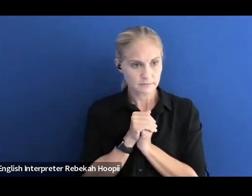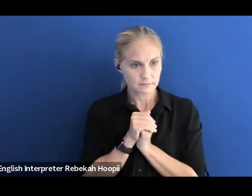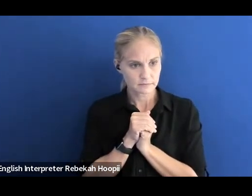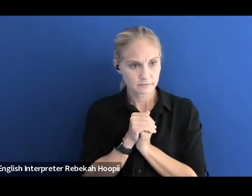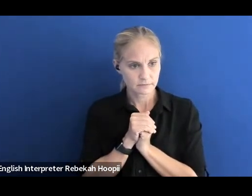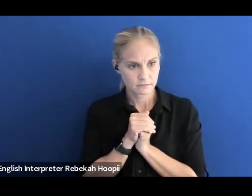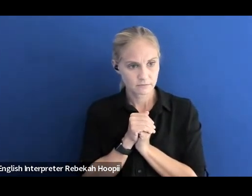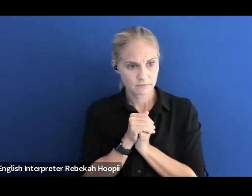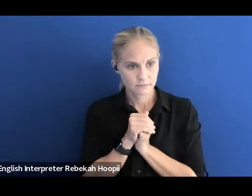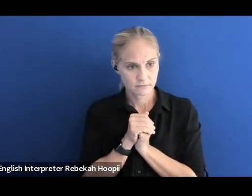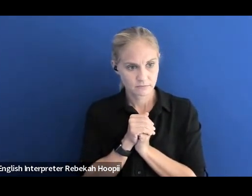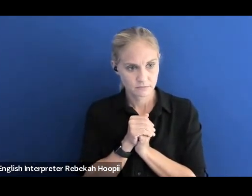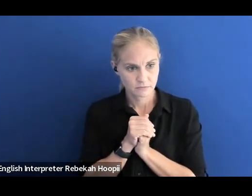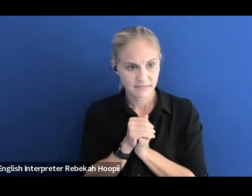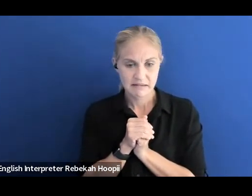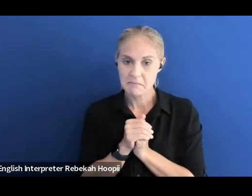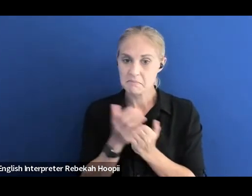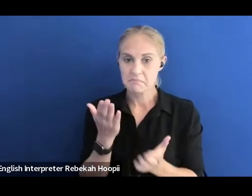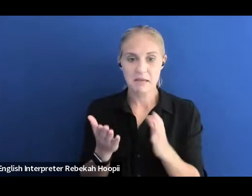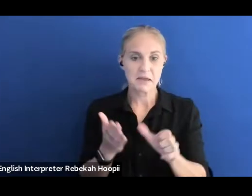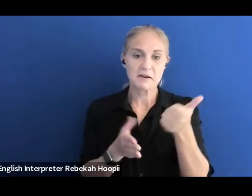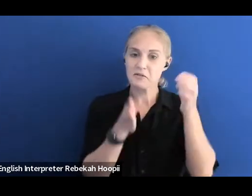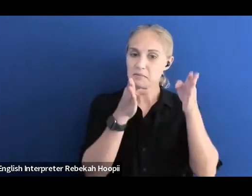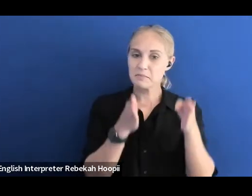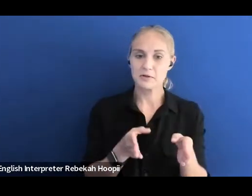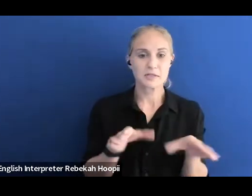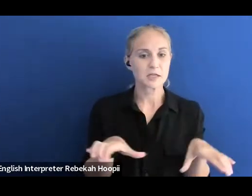Everybody else has done a better job of naming things.